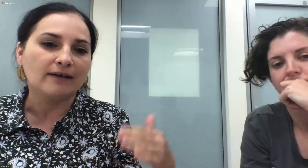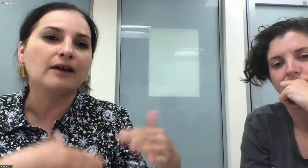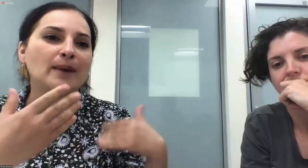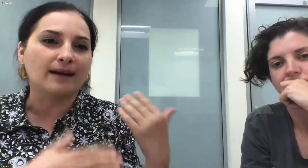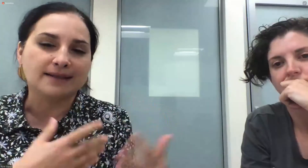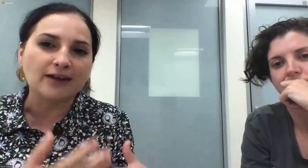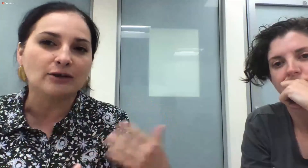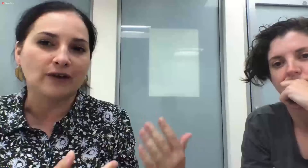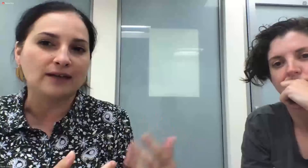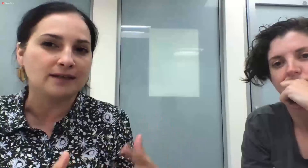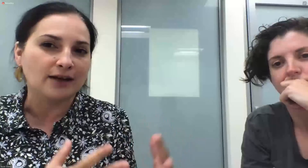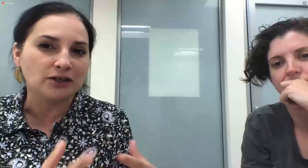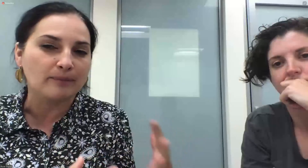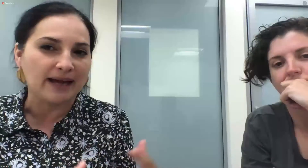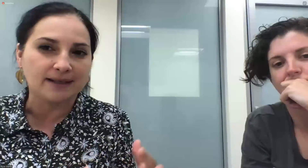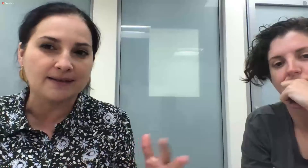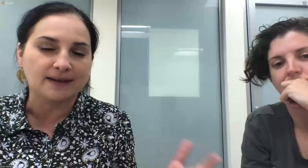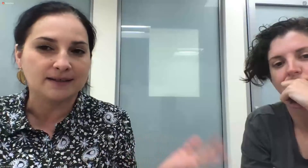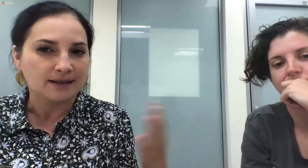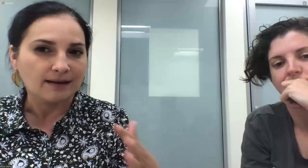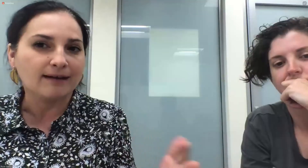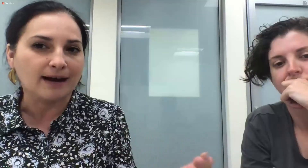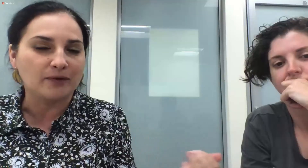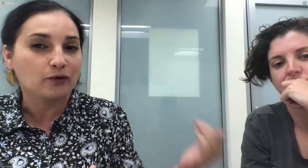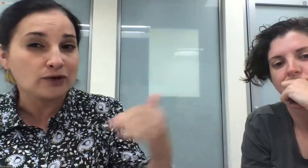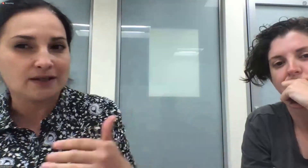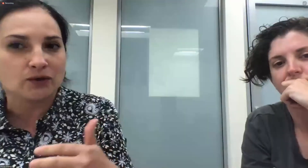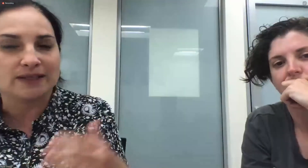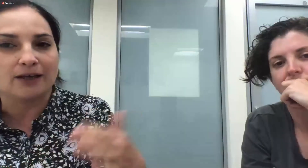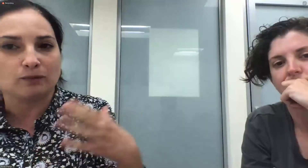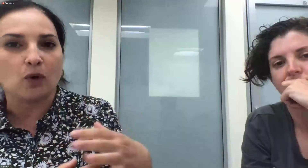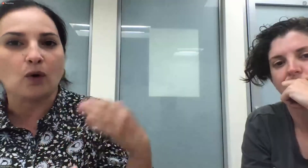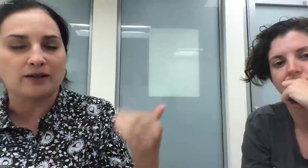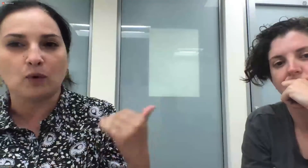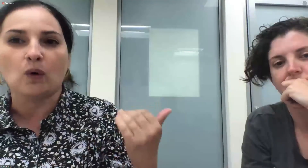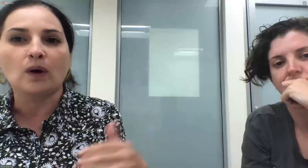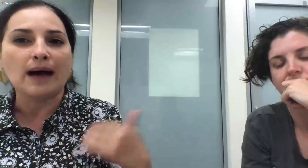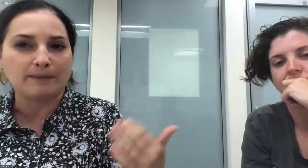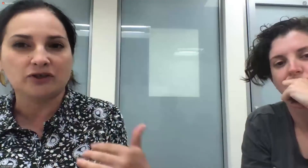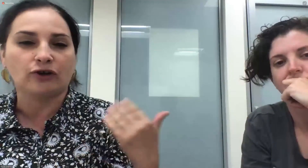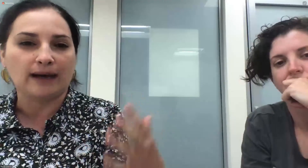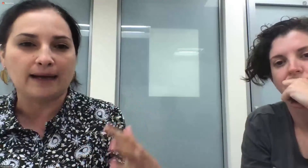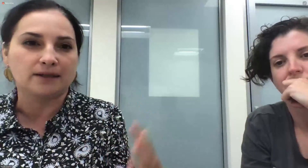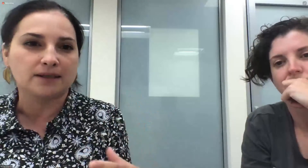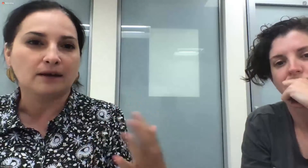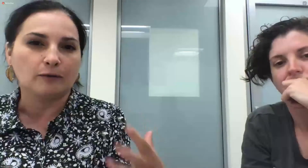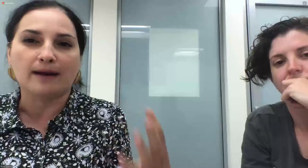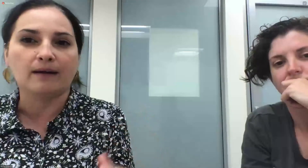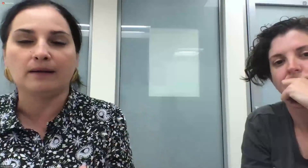the grammaticalization of intonational patterns that come through discourse into more and more arbitrary